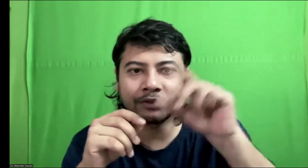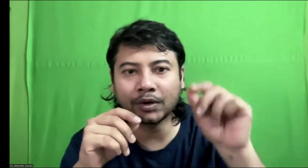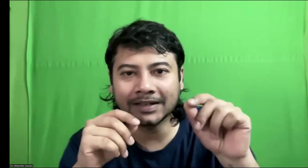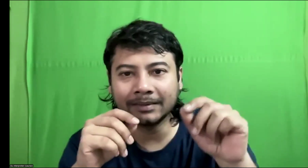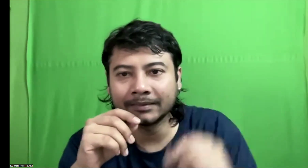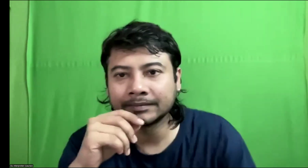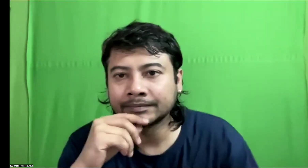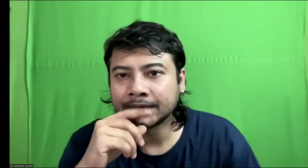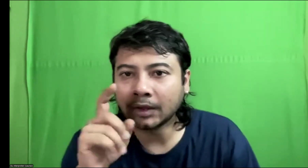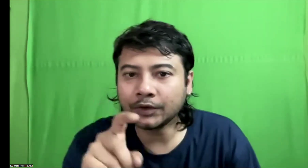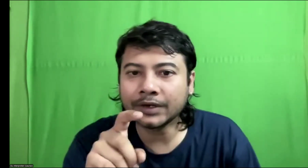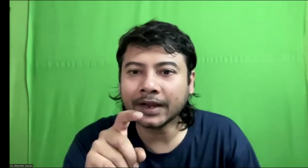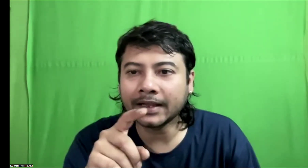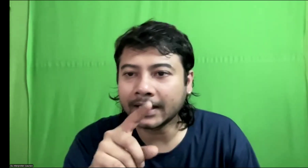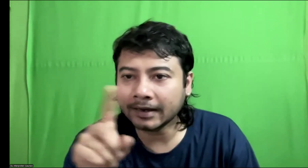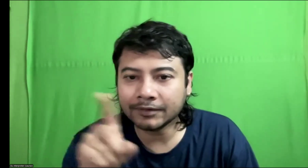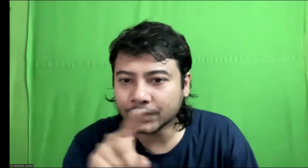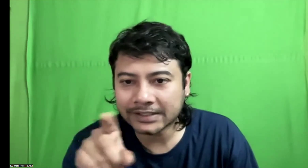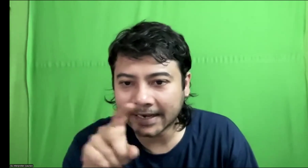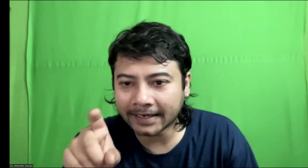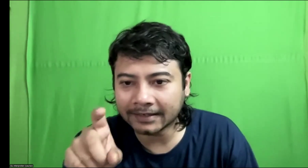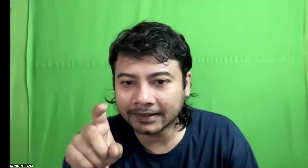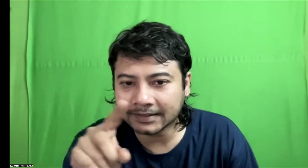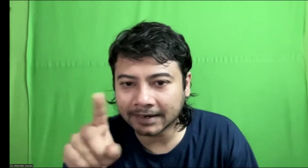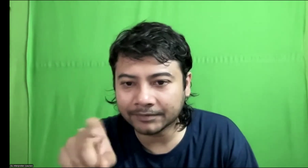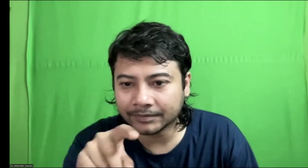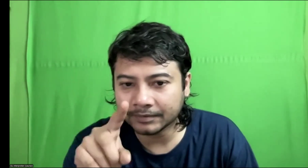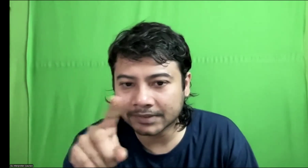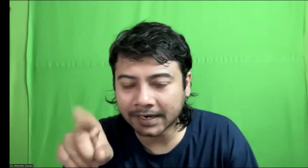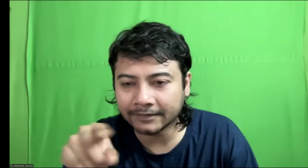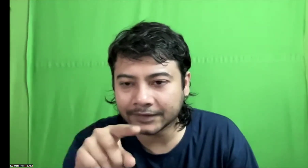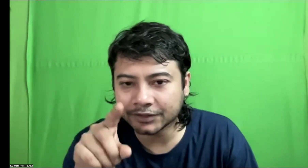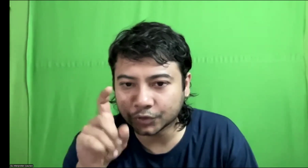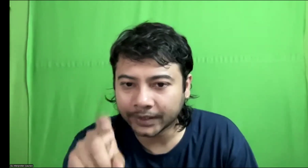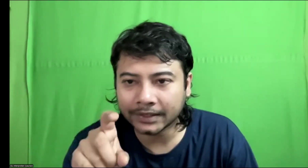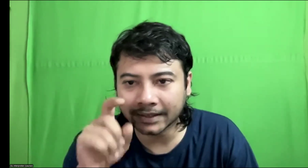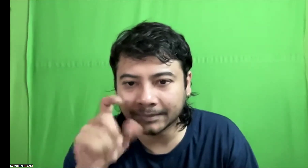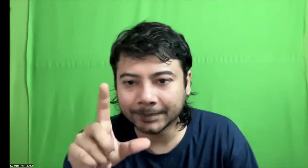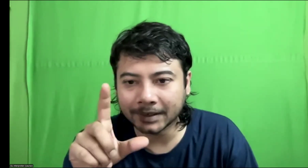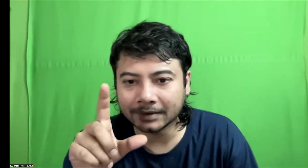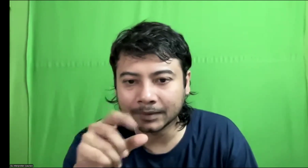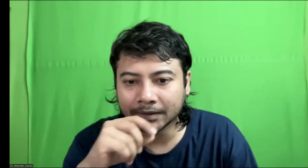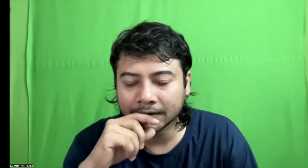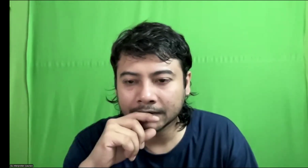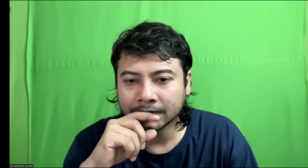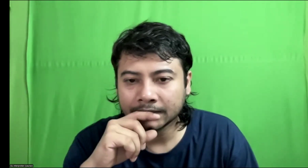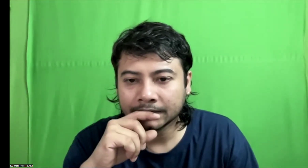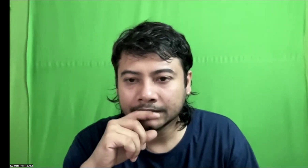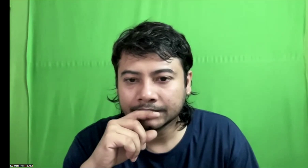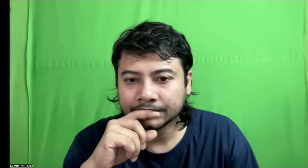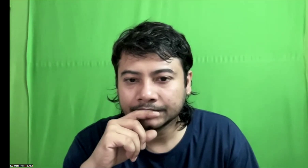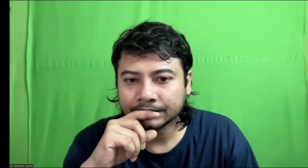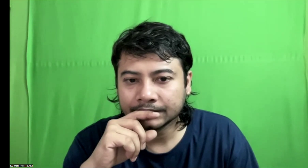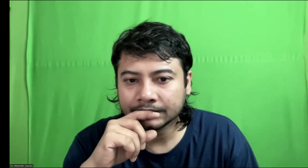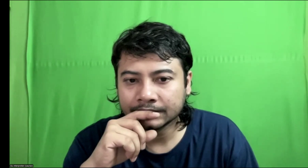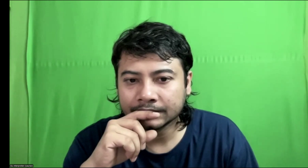We could Okay, see I'll just. WhatsApp. Now you can try again and you can select the Instagram slide which is showing and then maybe that'll work. Yeah, so now what